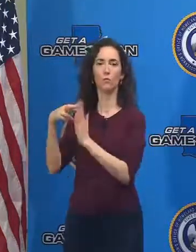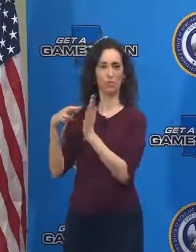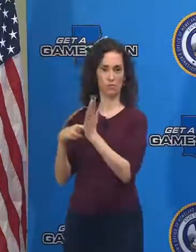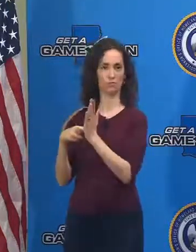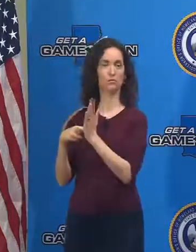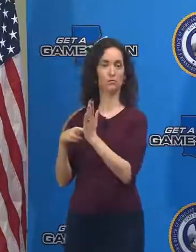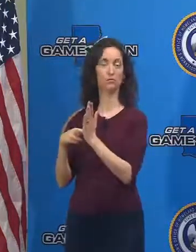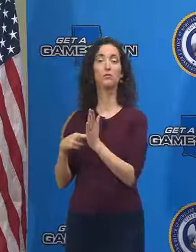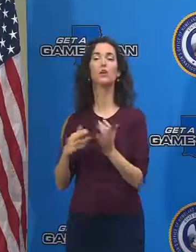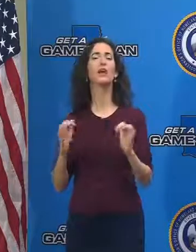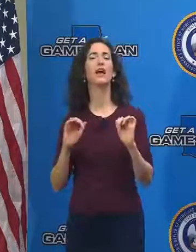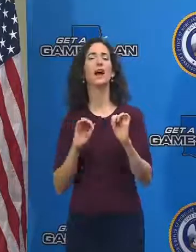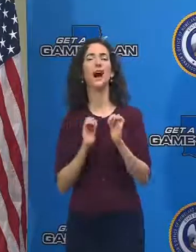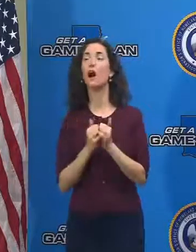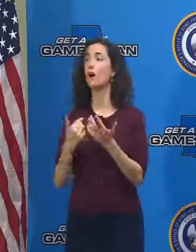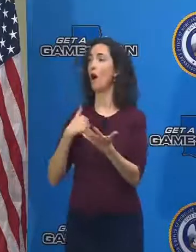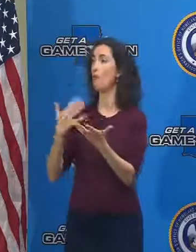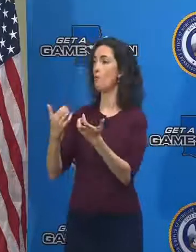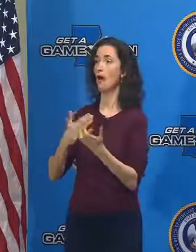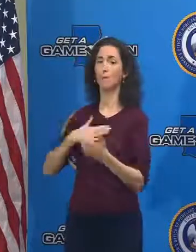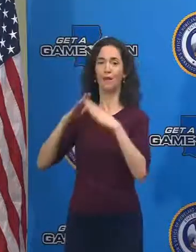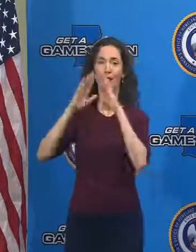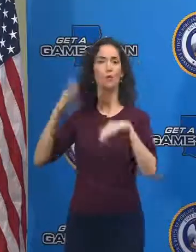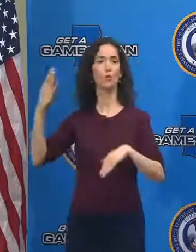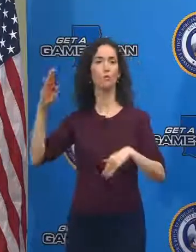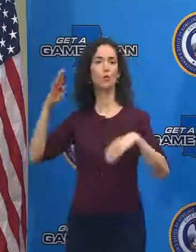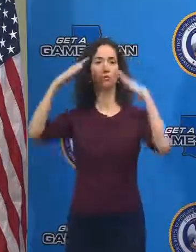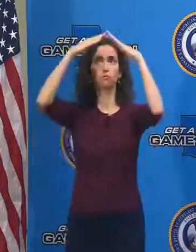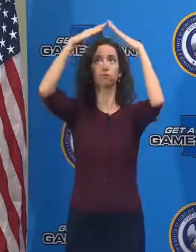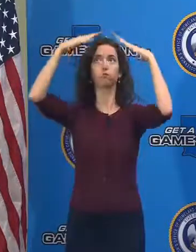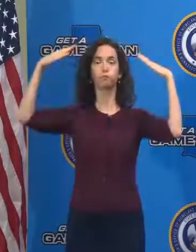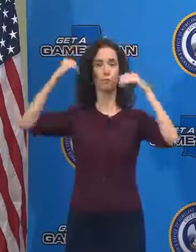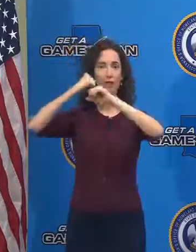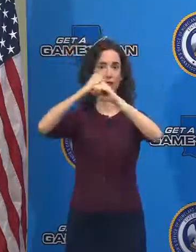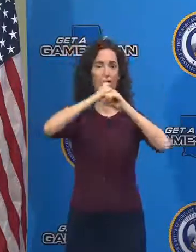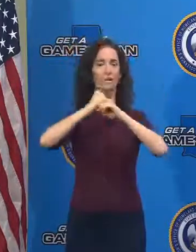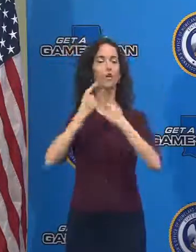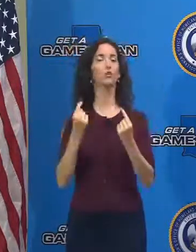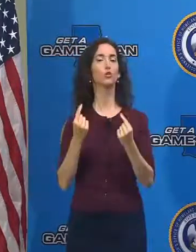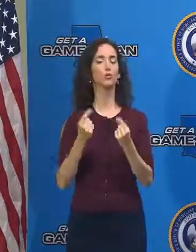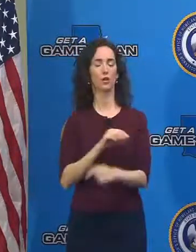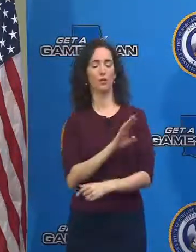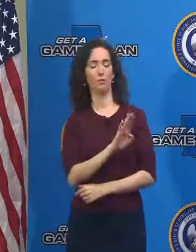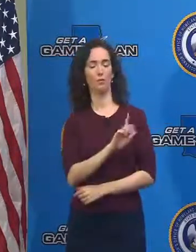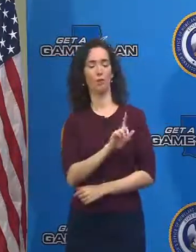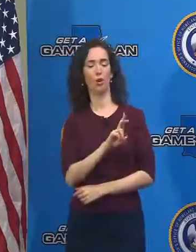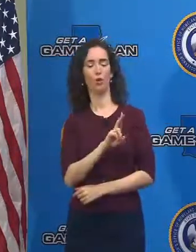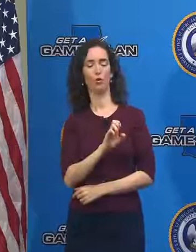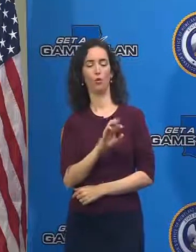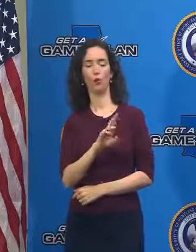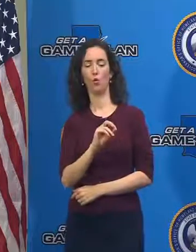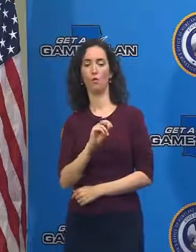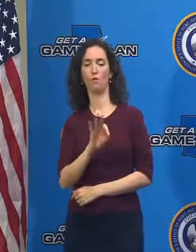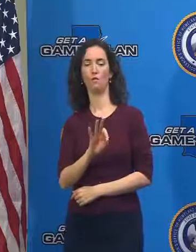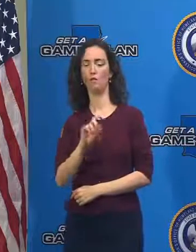Residents can sign up for the program at blueroof.us. That's online at